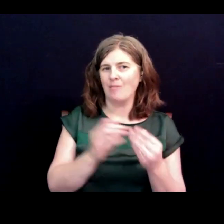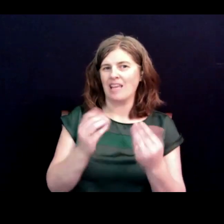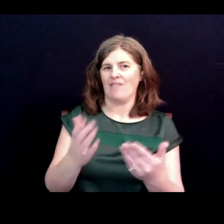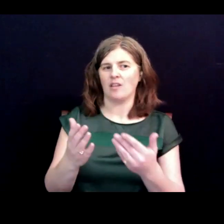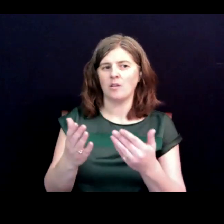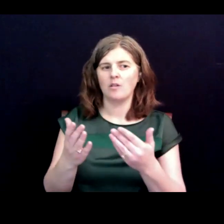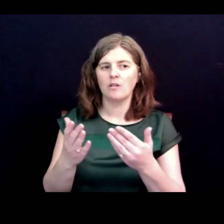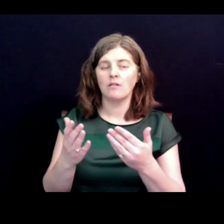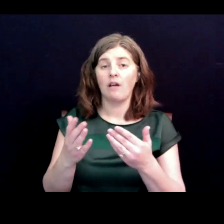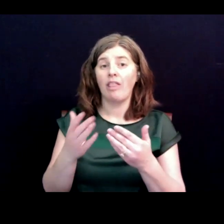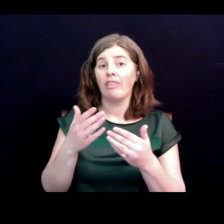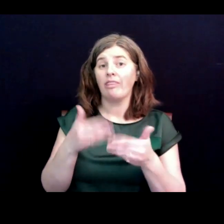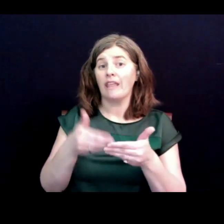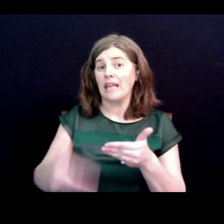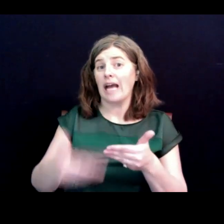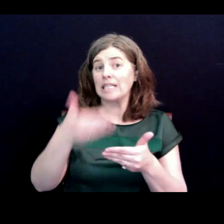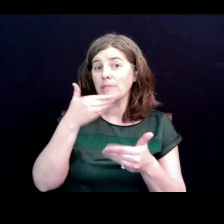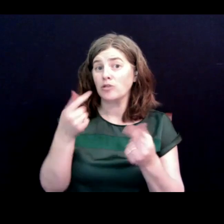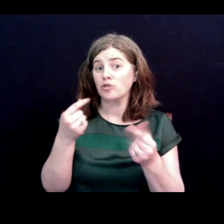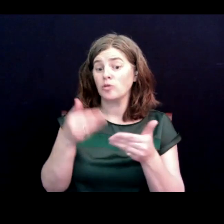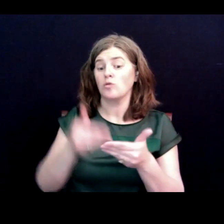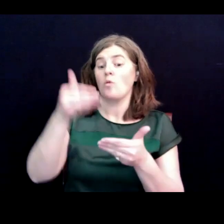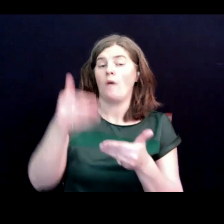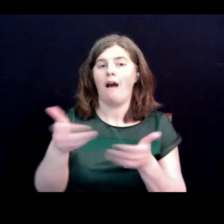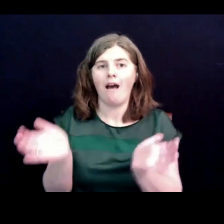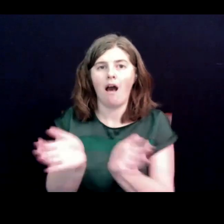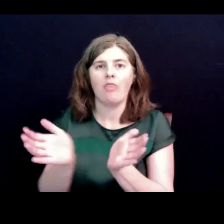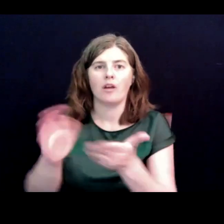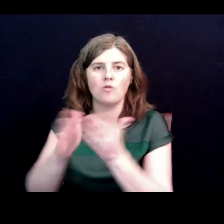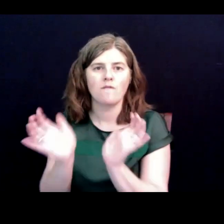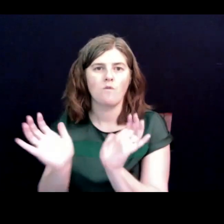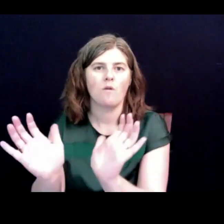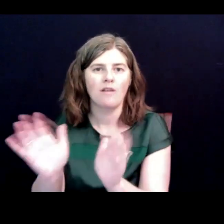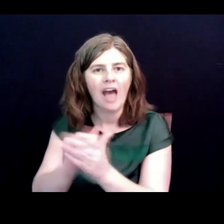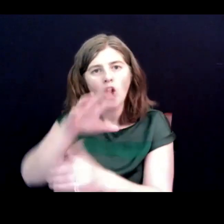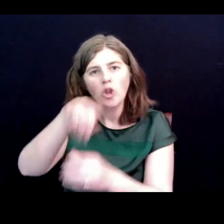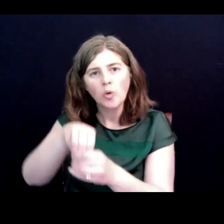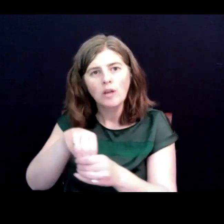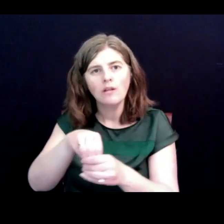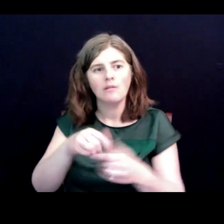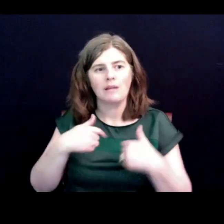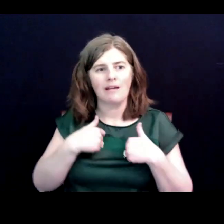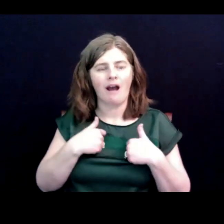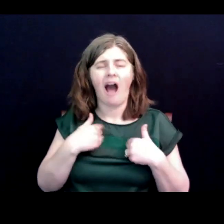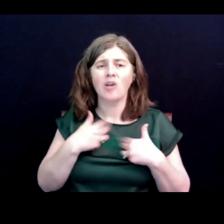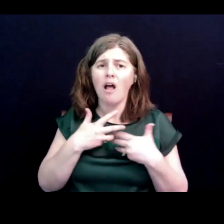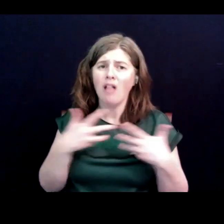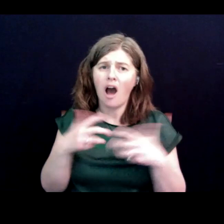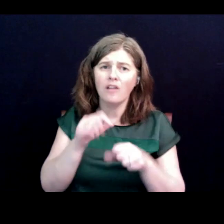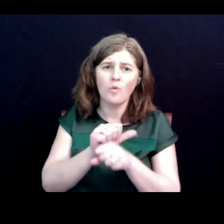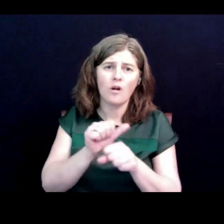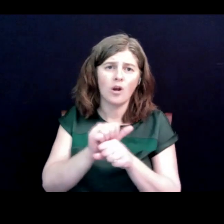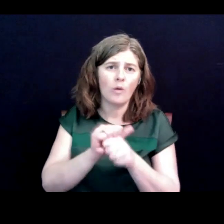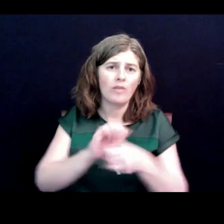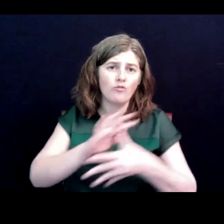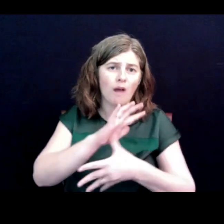next best steps to help move our community forward. That community includes me. I do a ton of work with primary